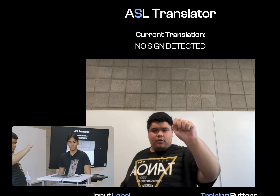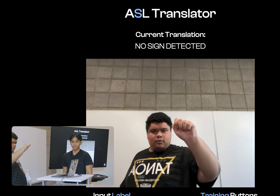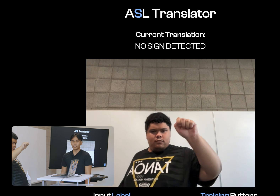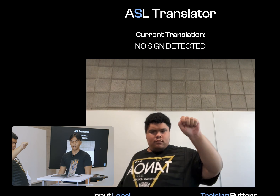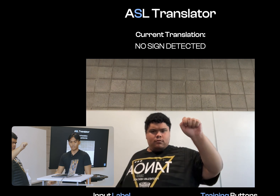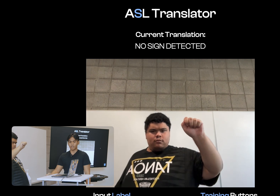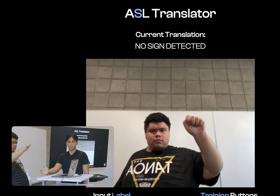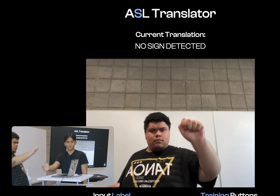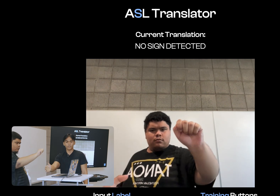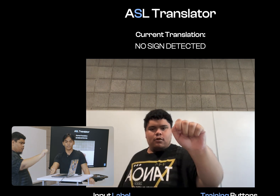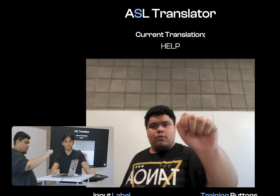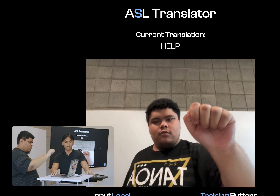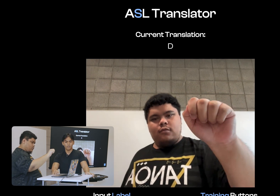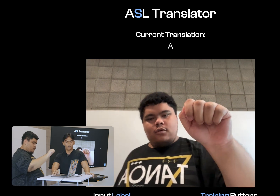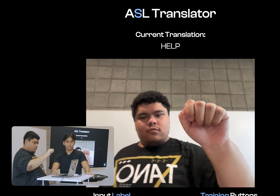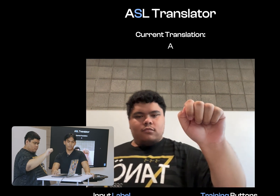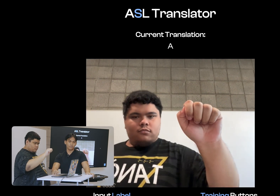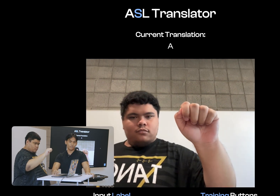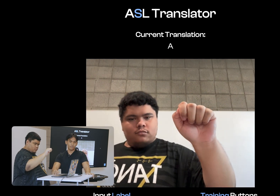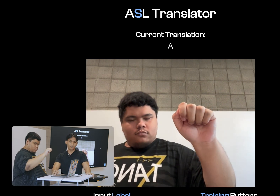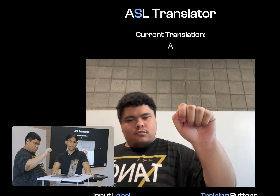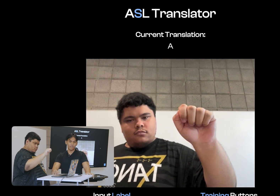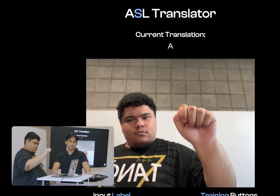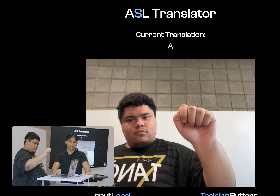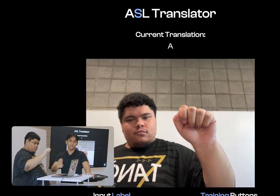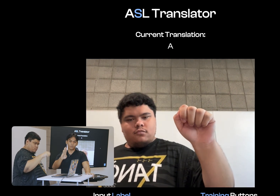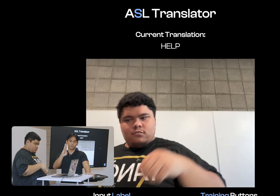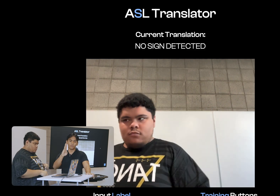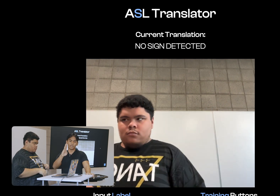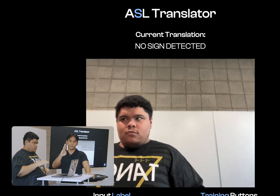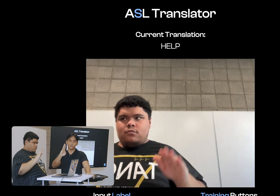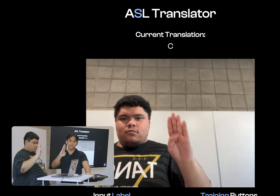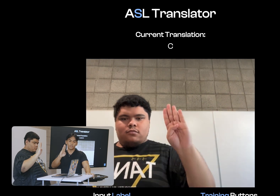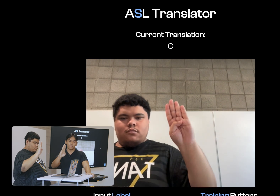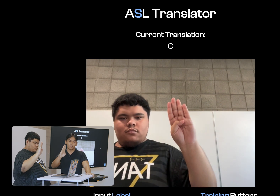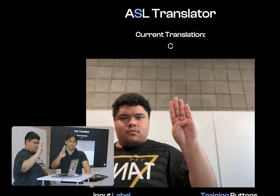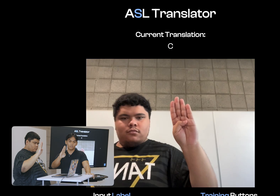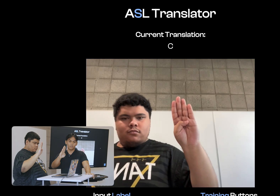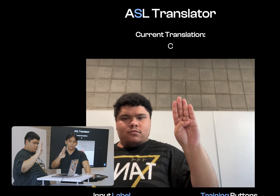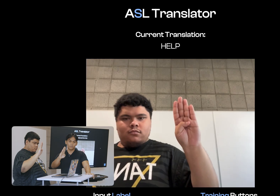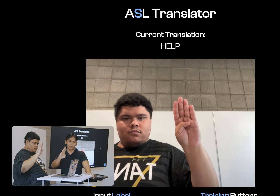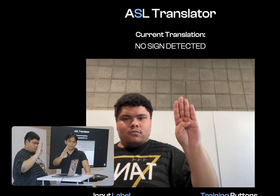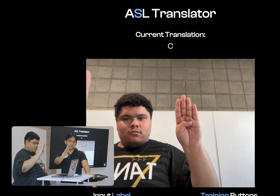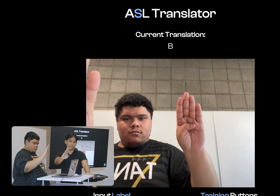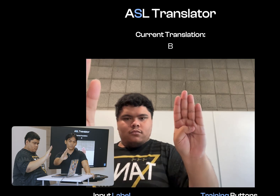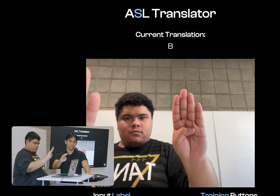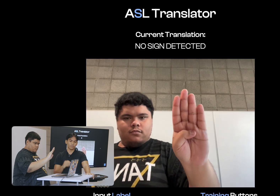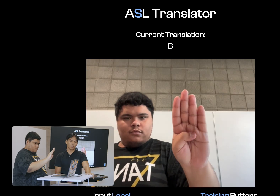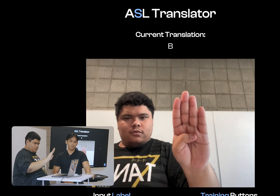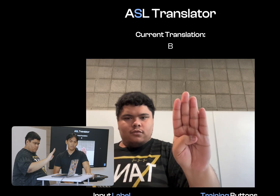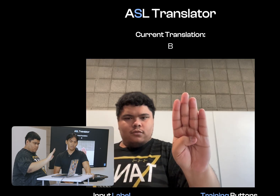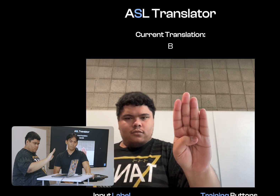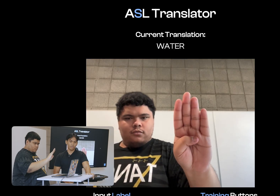Like this? Yeah, like come closer. Oh, there we go. See A, and then do it like a 4. Maybe closer to the